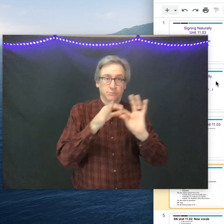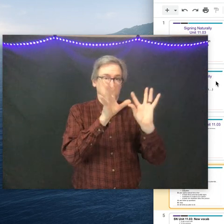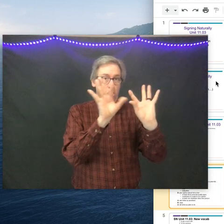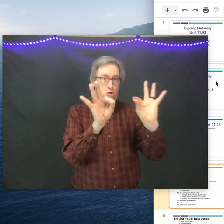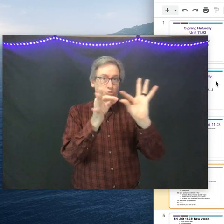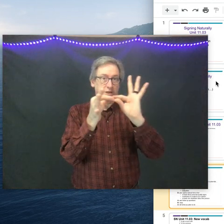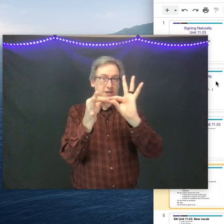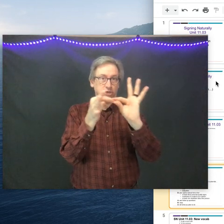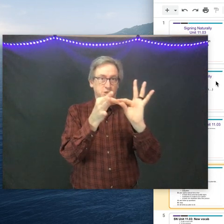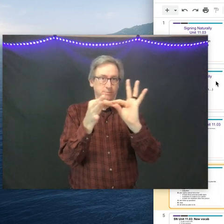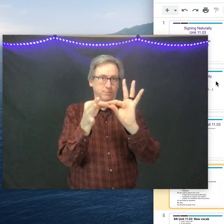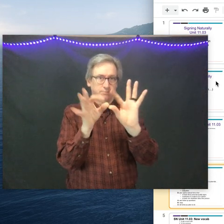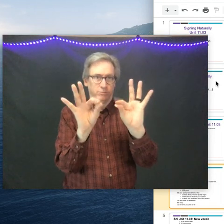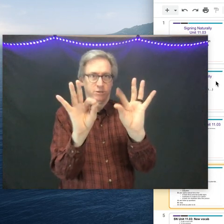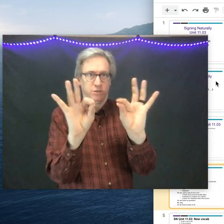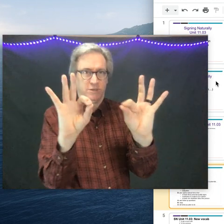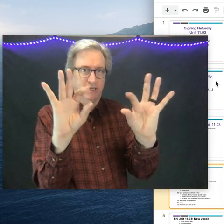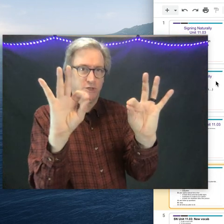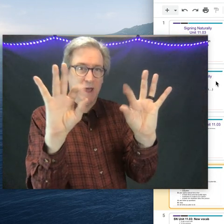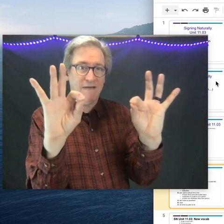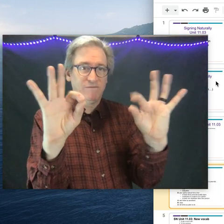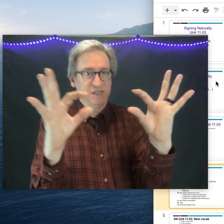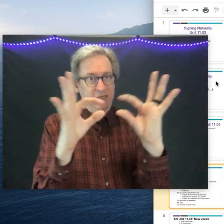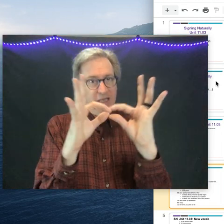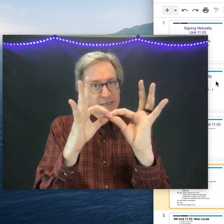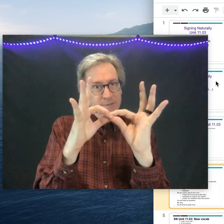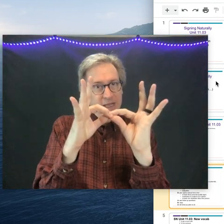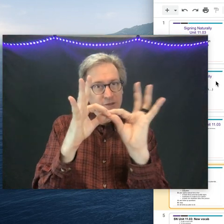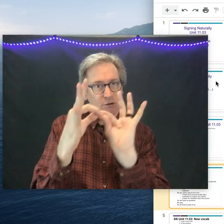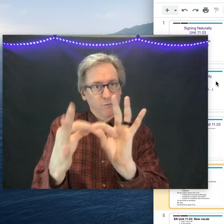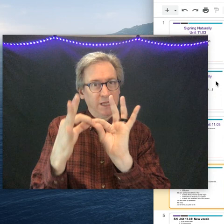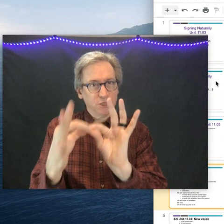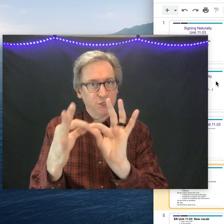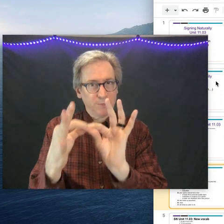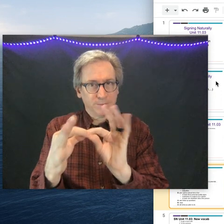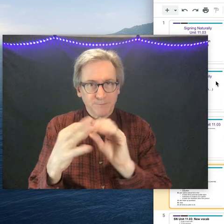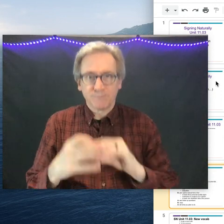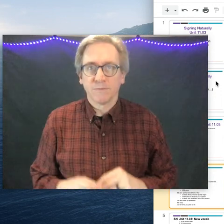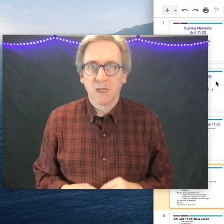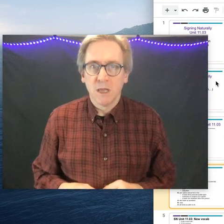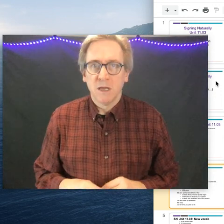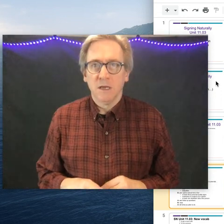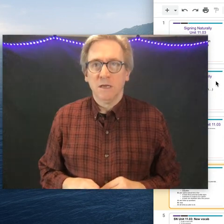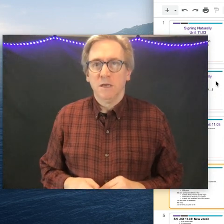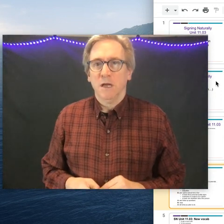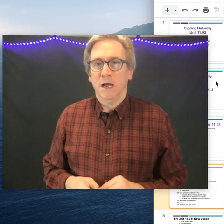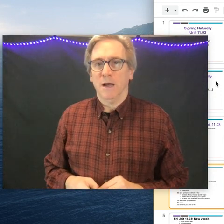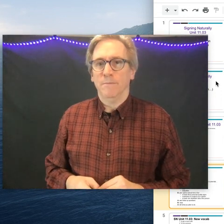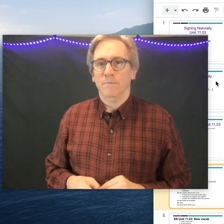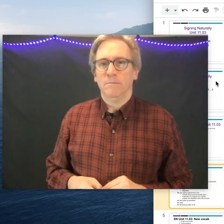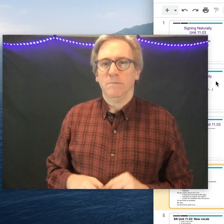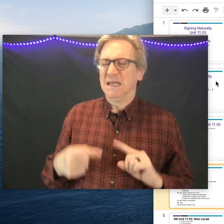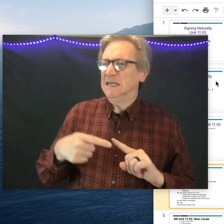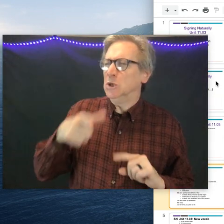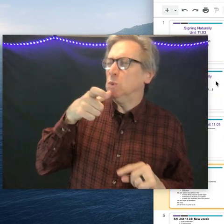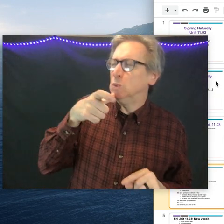relationship. Relationship. Take two Fs and link them together. Relationship.